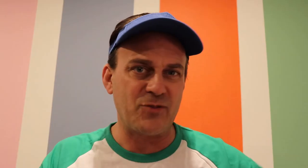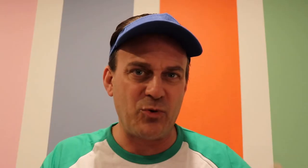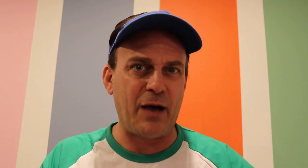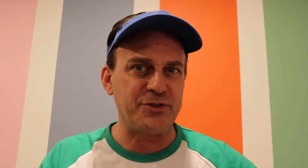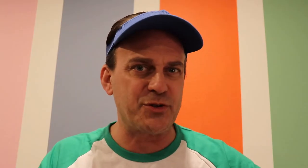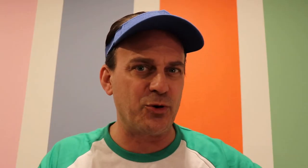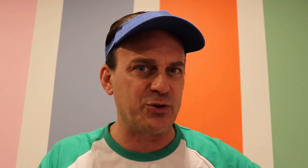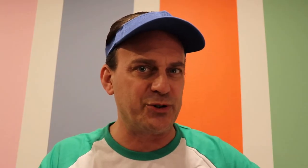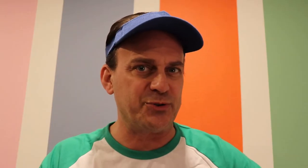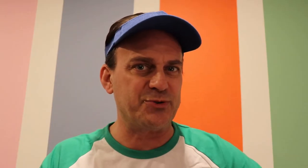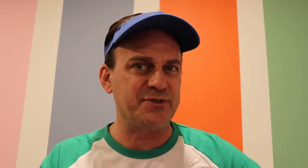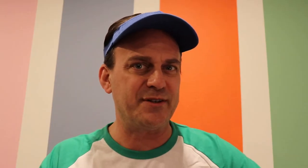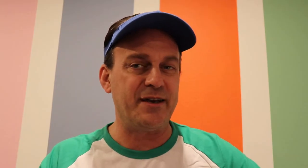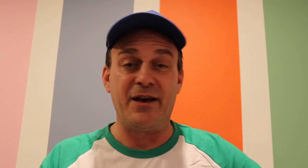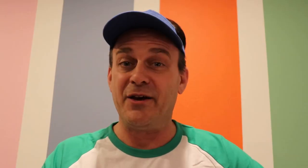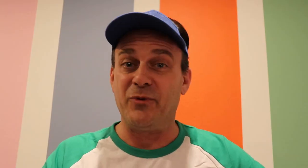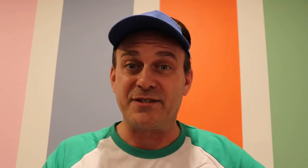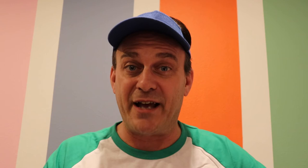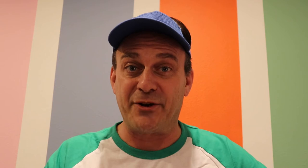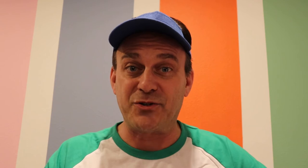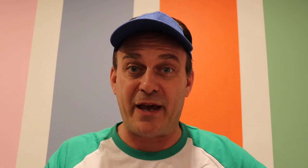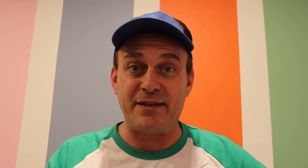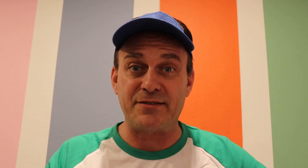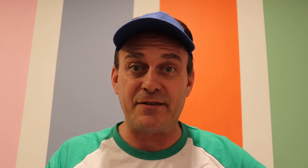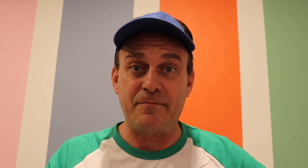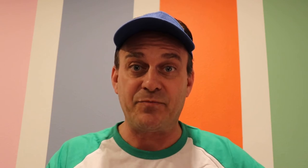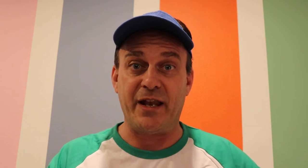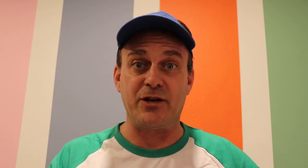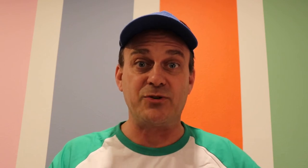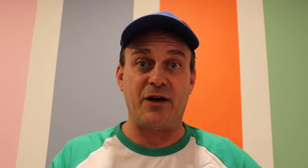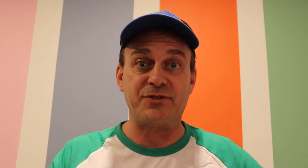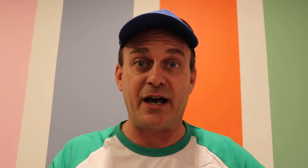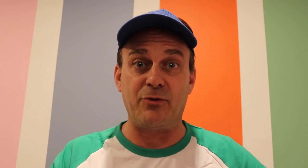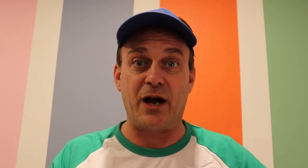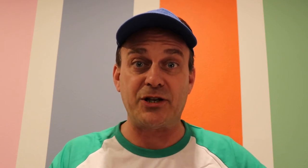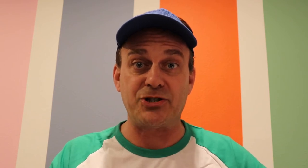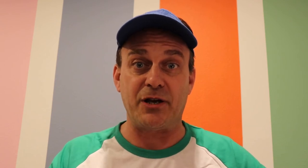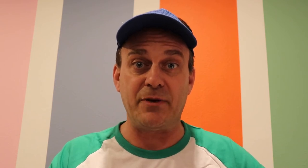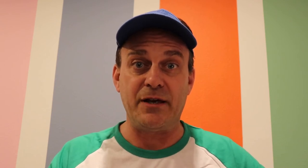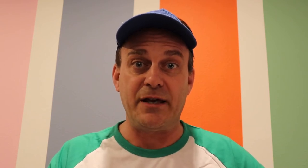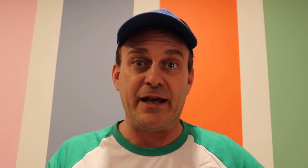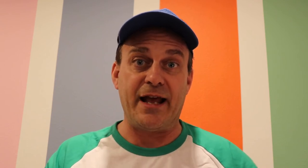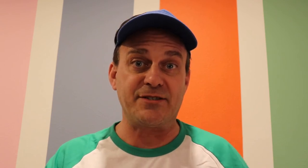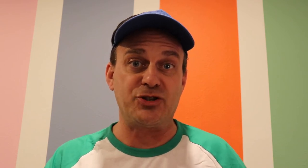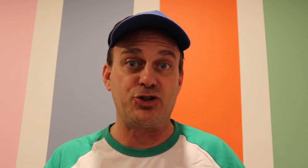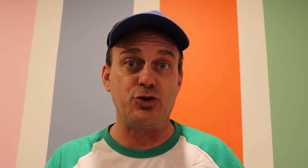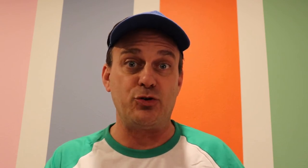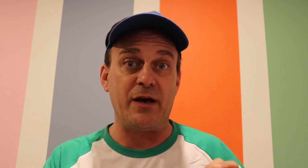Well, how about some more clues? When it's in outer space and it goes outside of the rocket ship, it has a tube